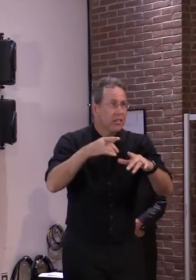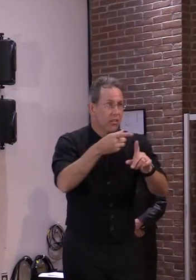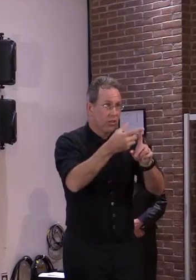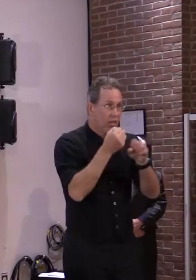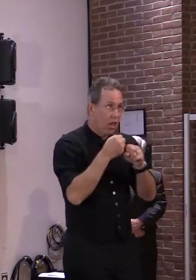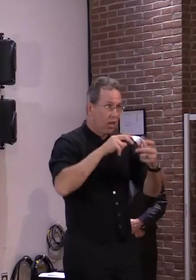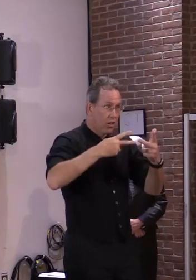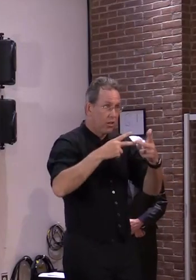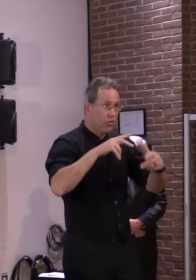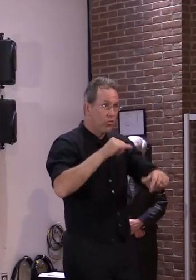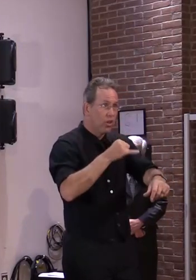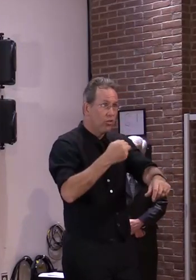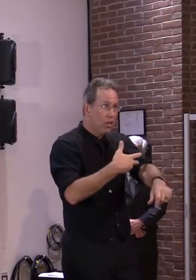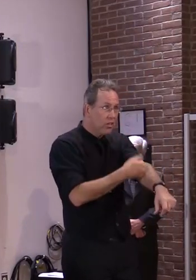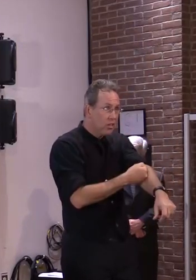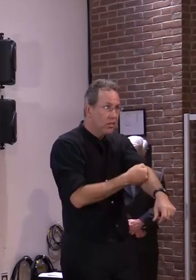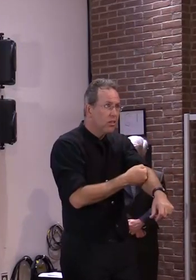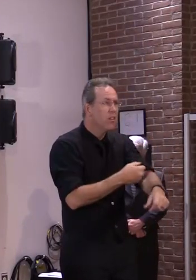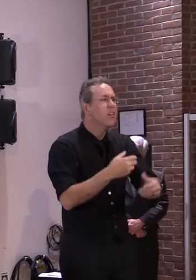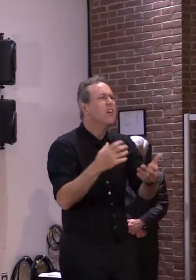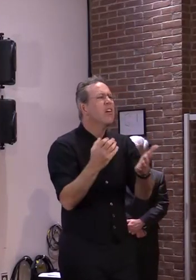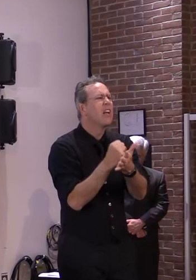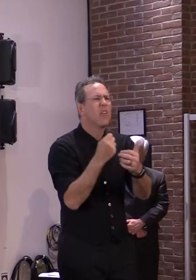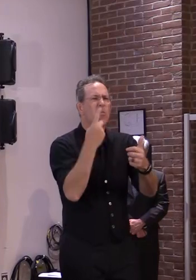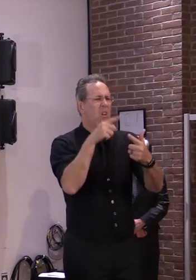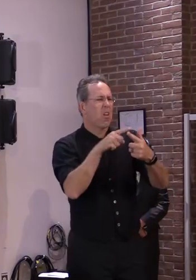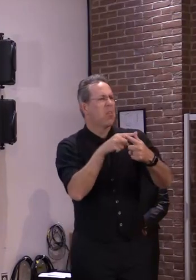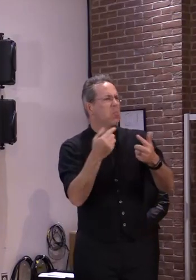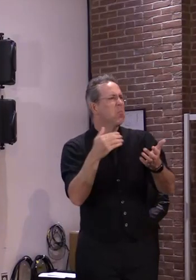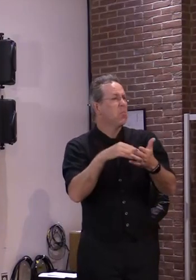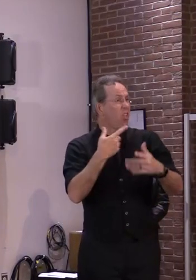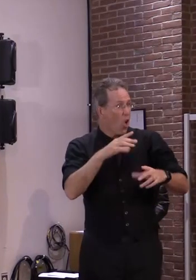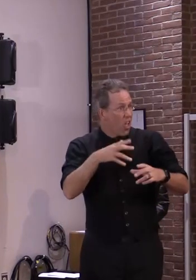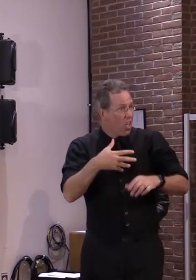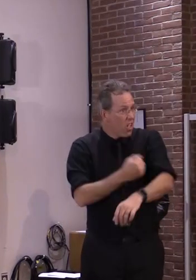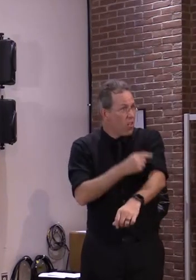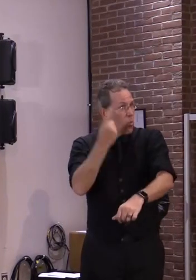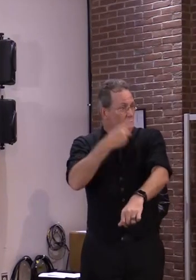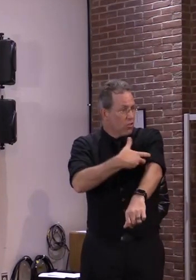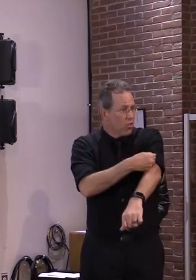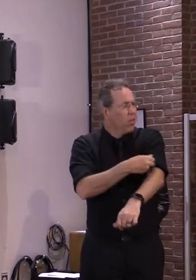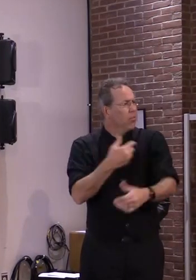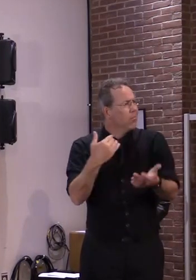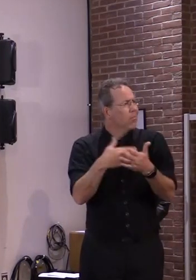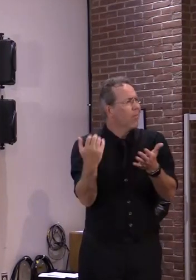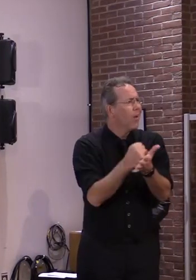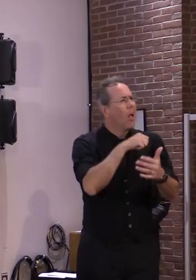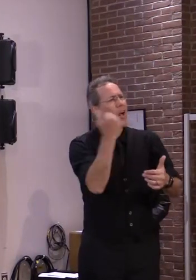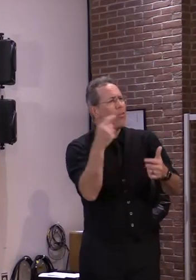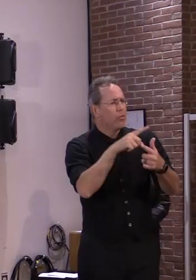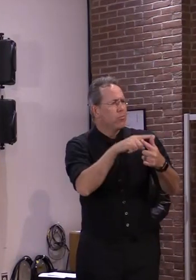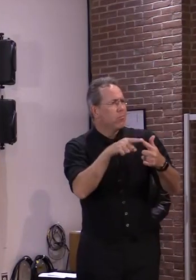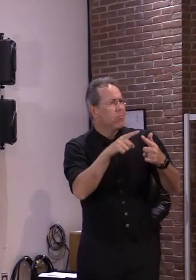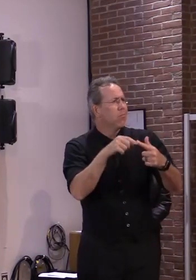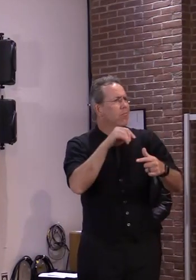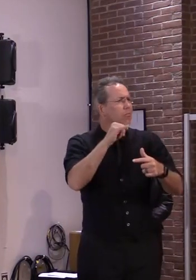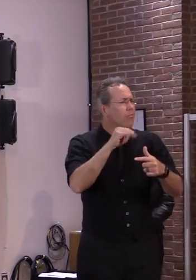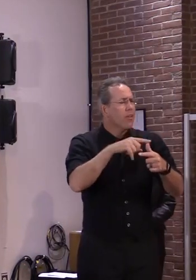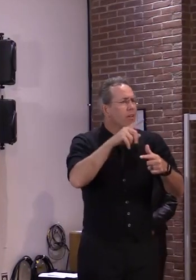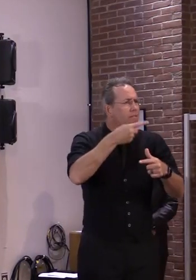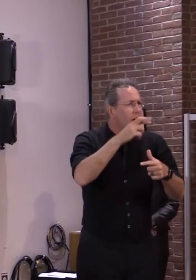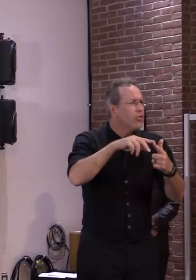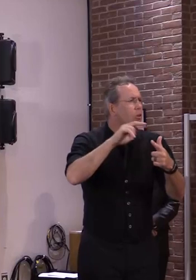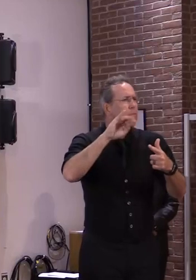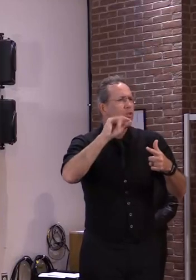would say you were being overly cautious by thinking about getting another dose of vaccine. But I don't want to